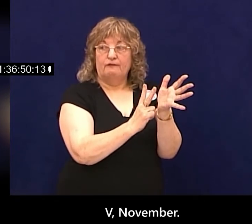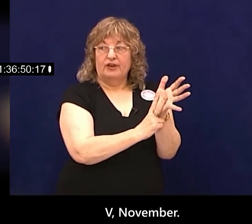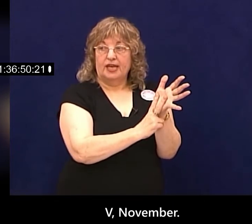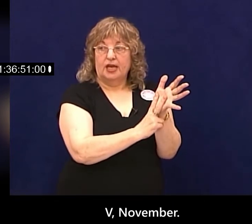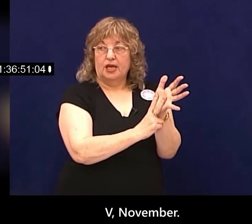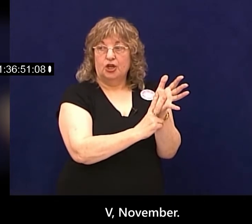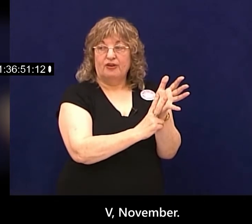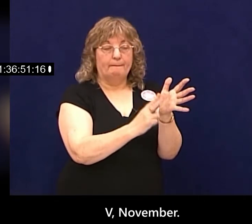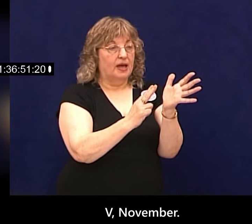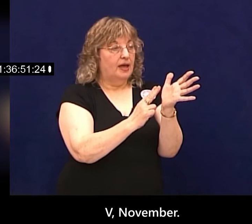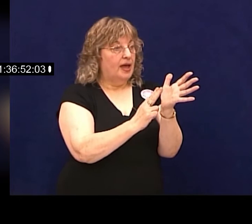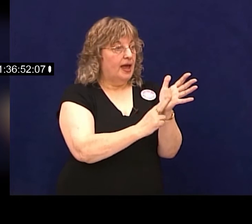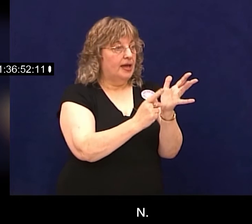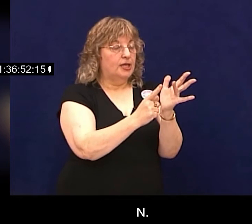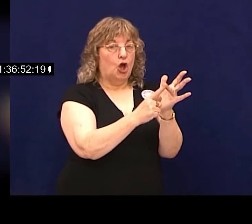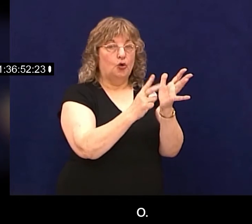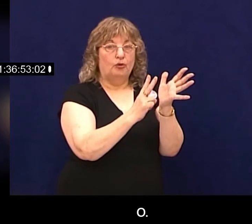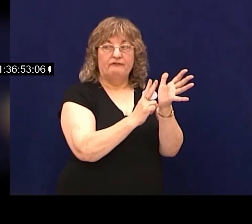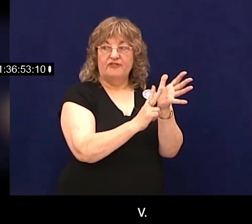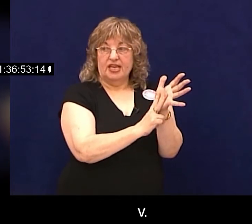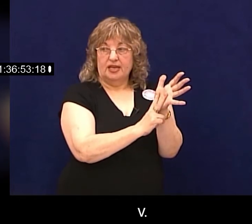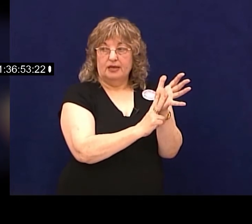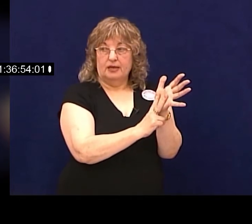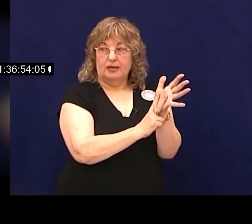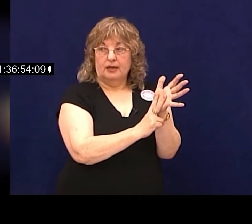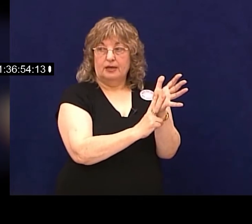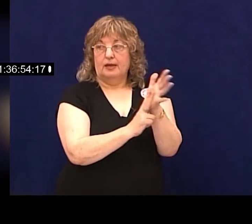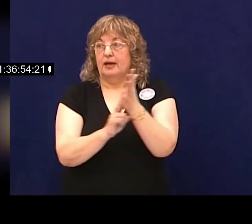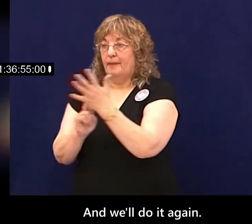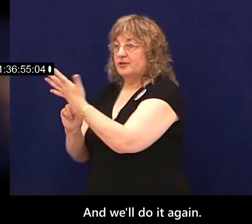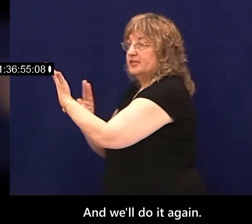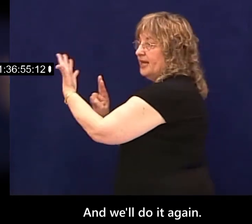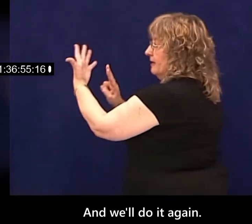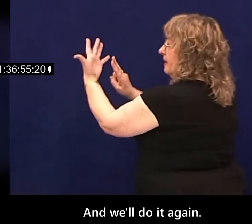N-O-V. November. N-O-V. And we'll do it again.